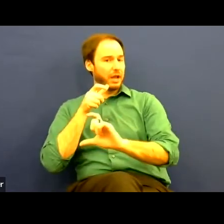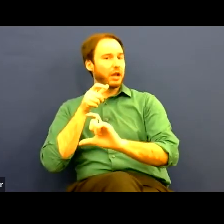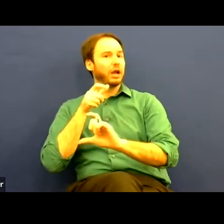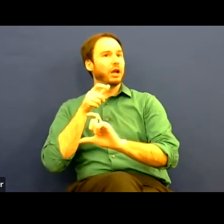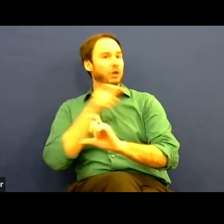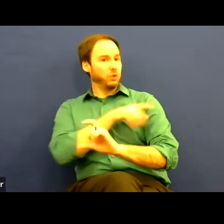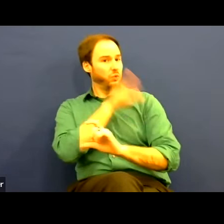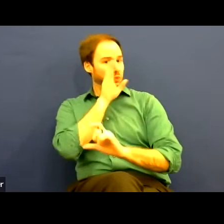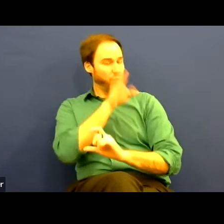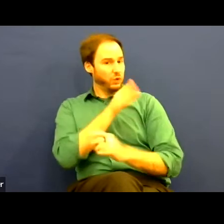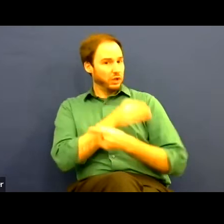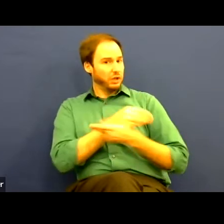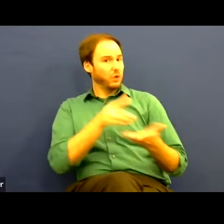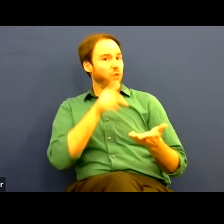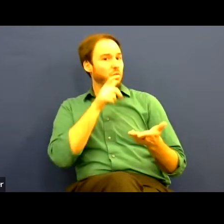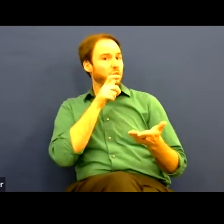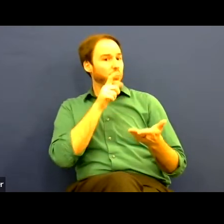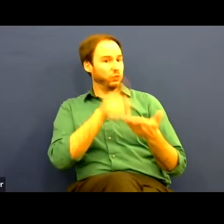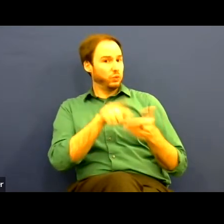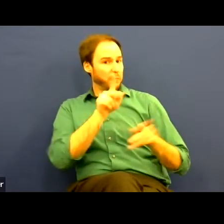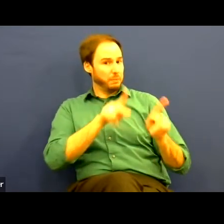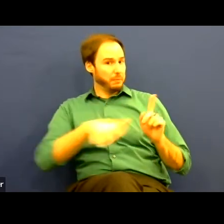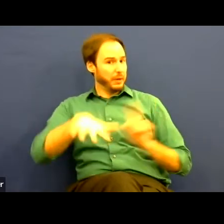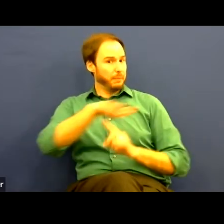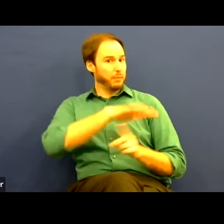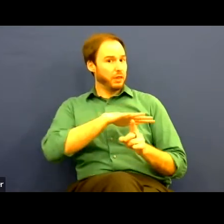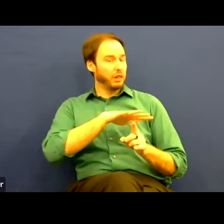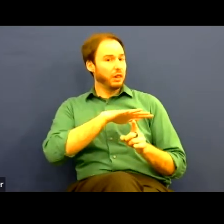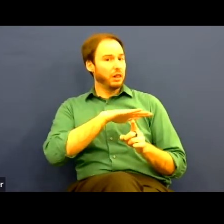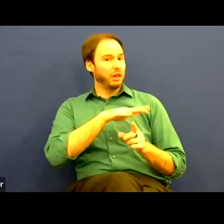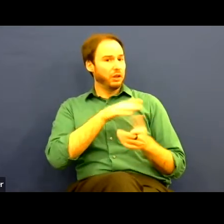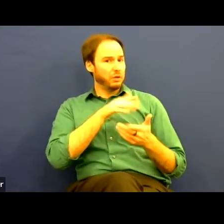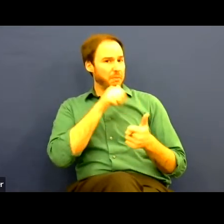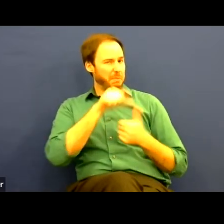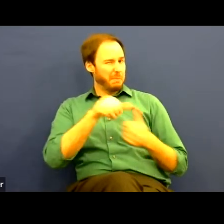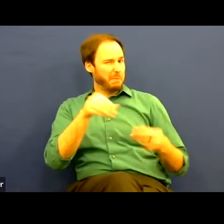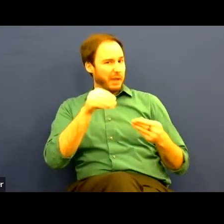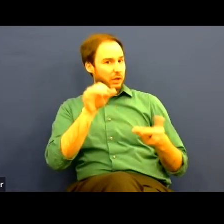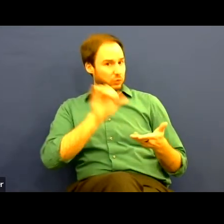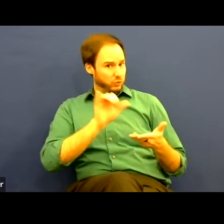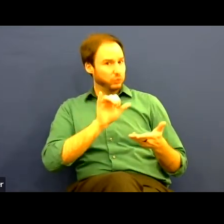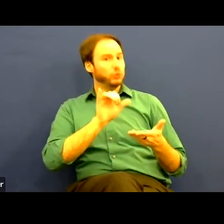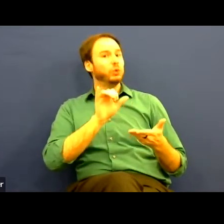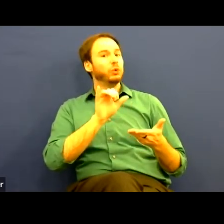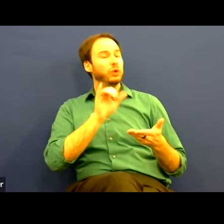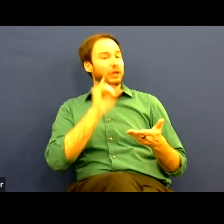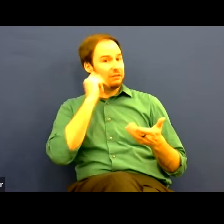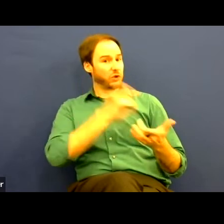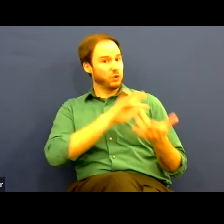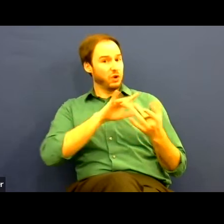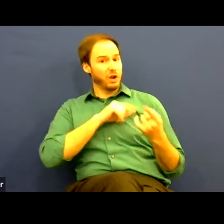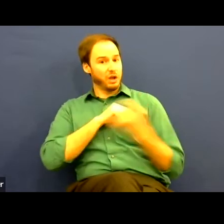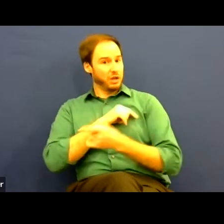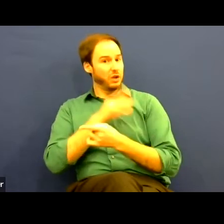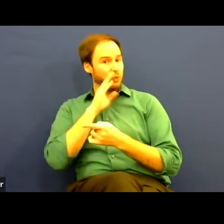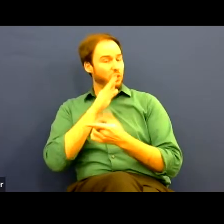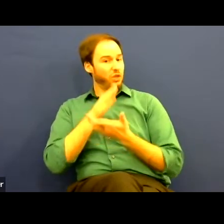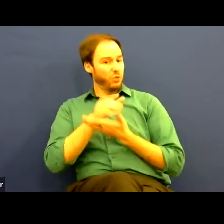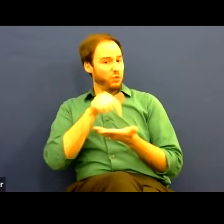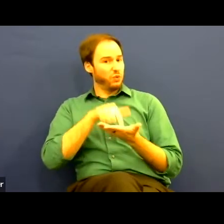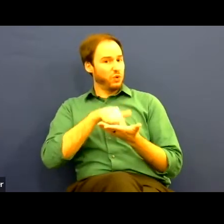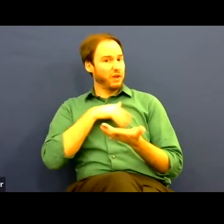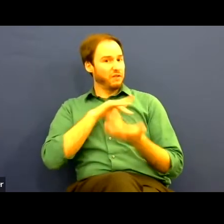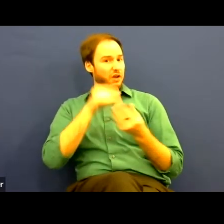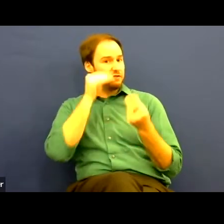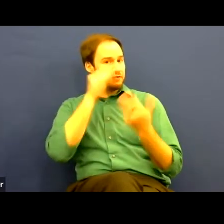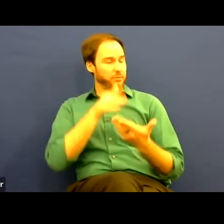and you're going to make that available to the residents, probably via letter. And if they want to contact them, they can do it through that.